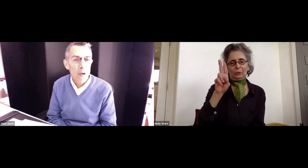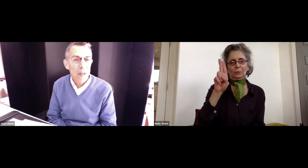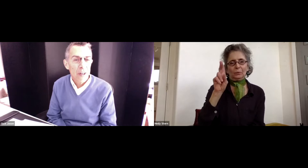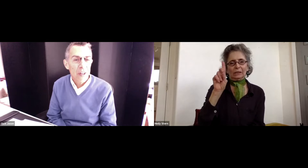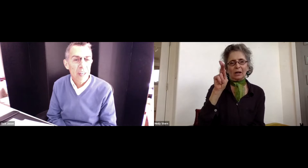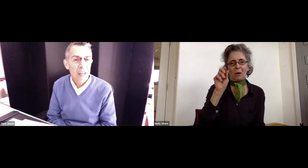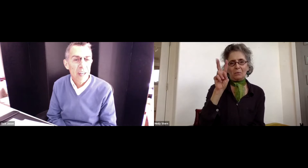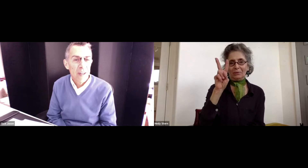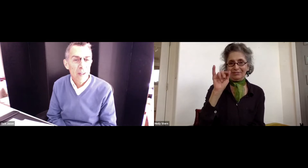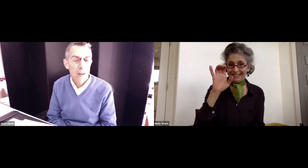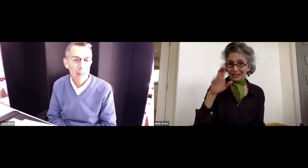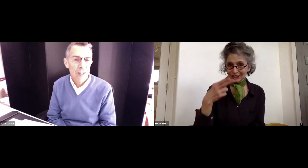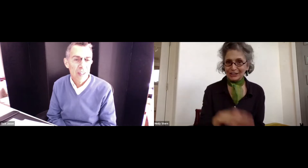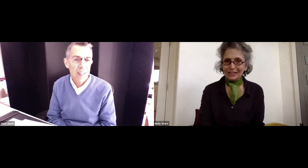Lemberger, Udkovich.